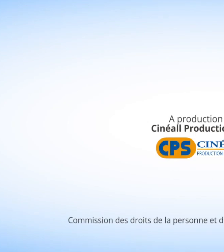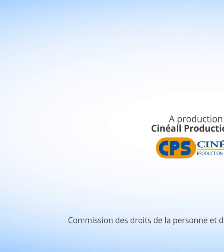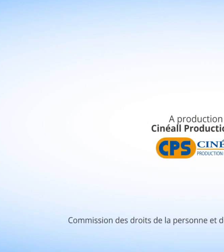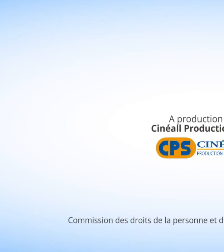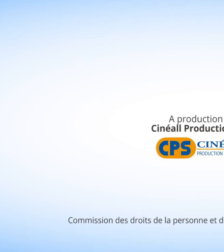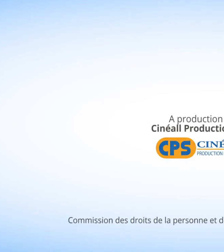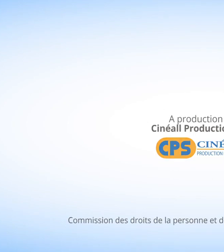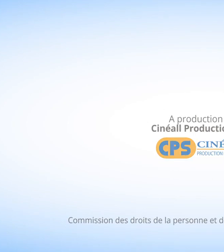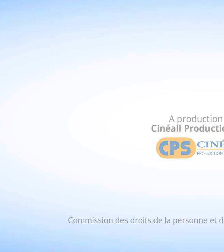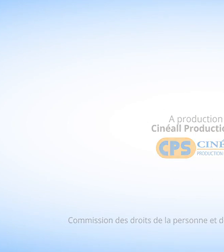Thank you.